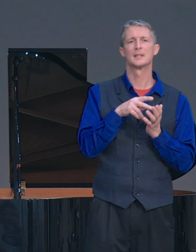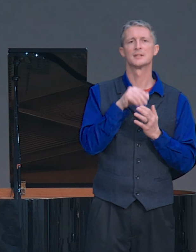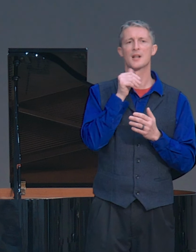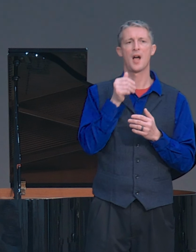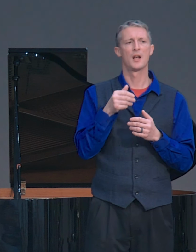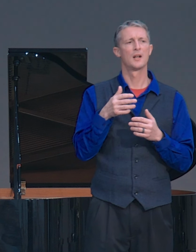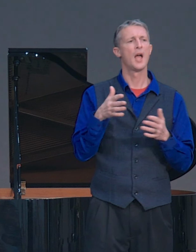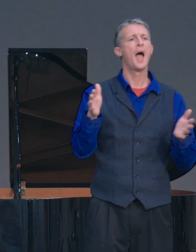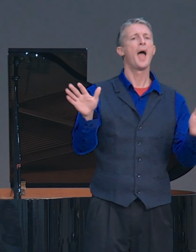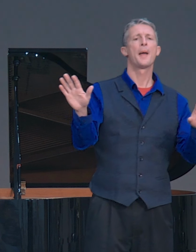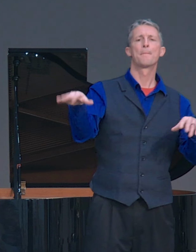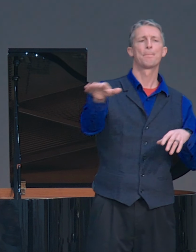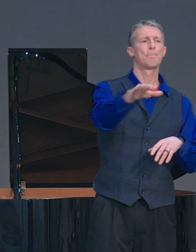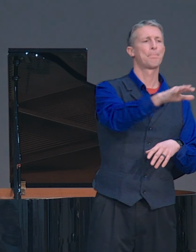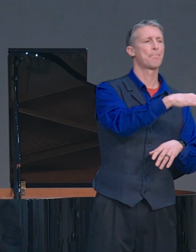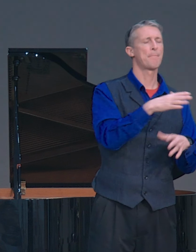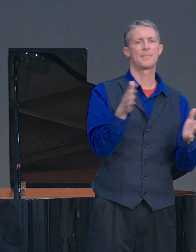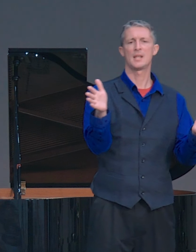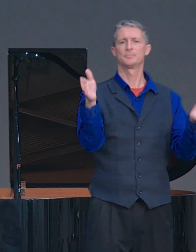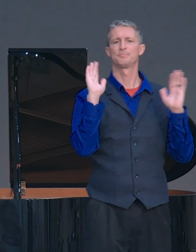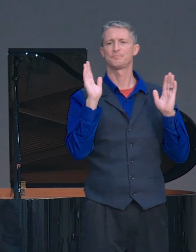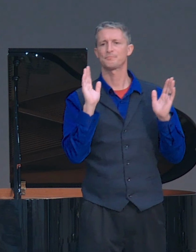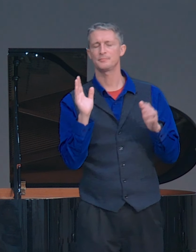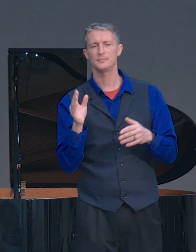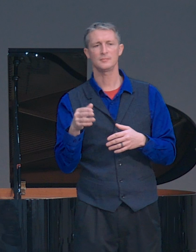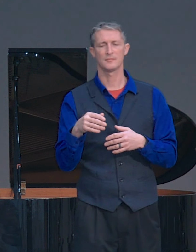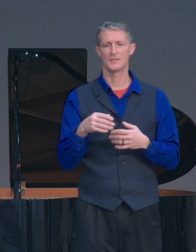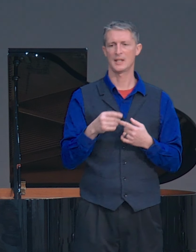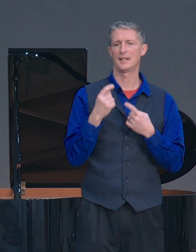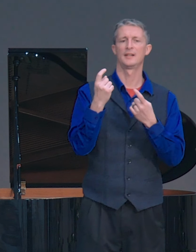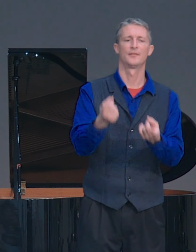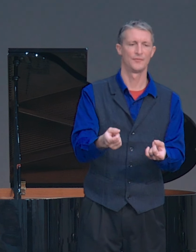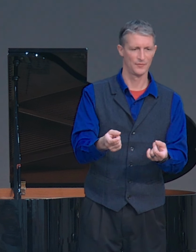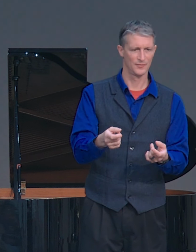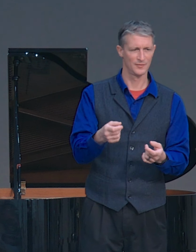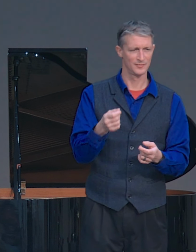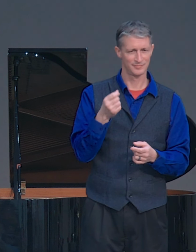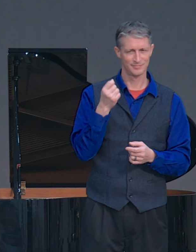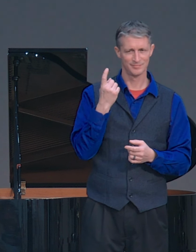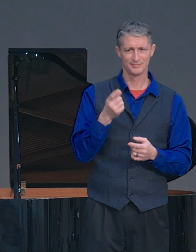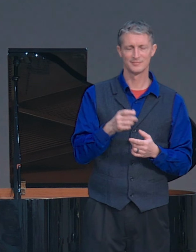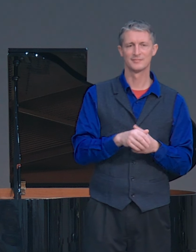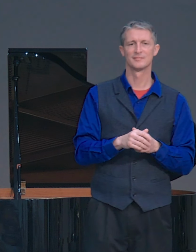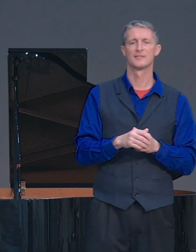It's not like you're holding it out and go, hey, take a look left hand, see what's going on there.